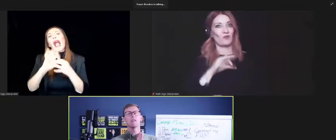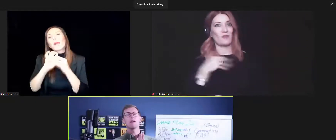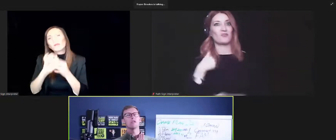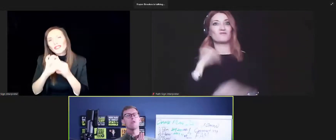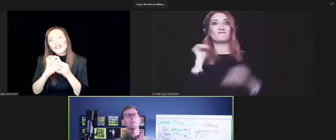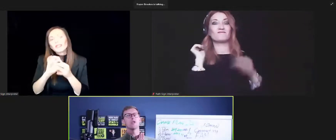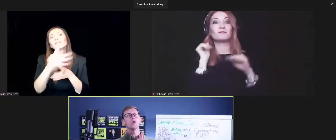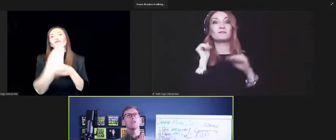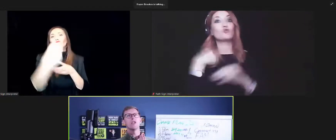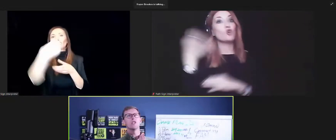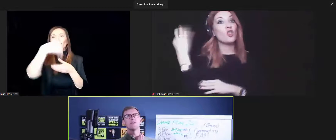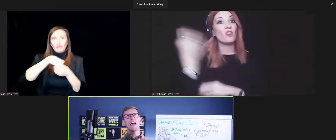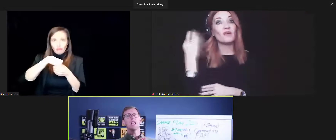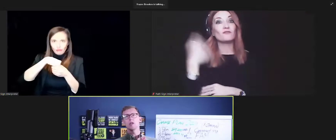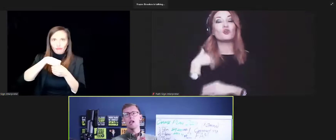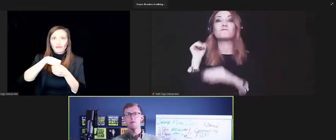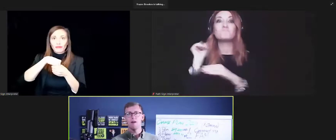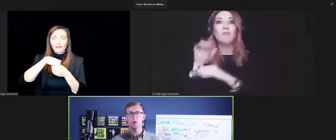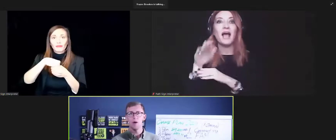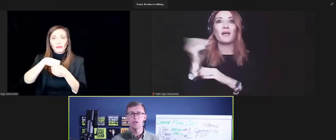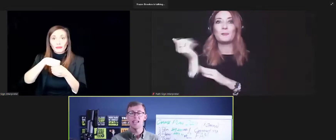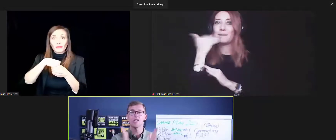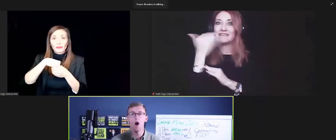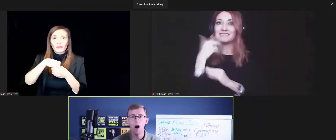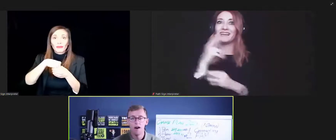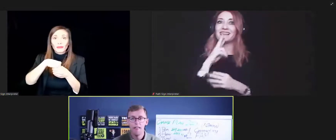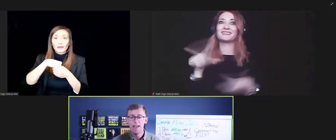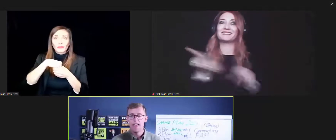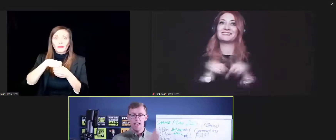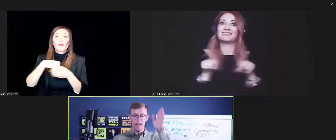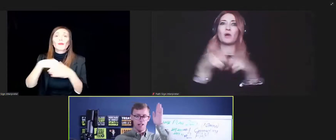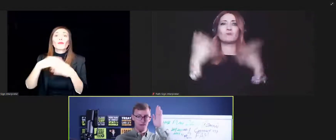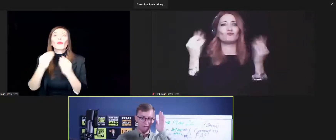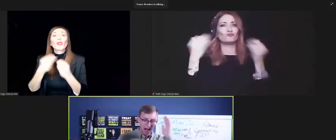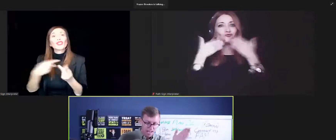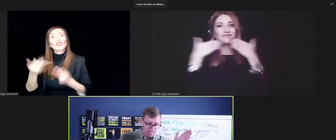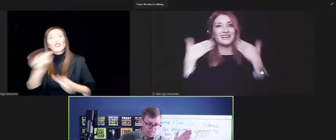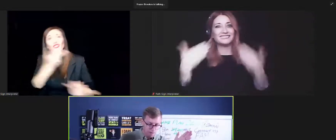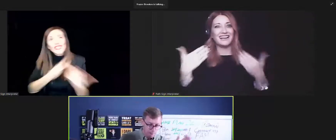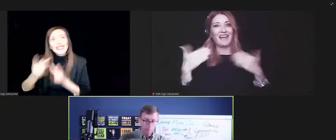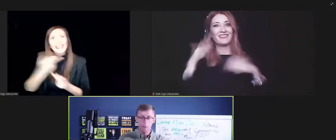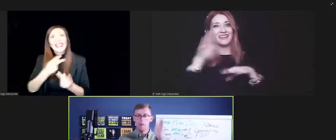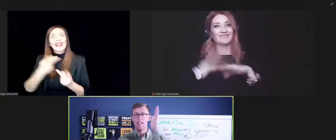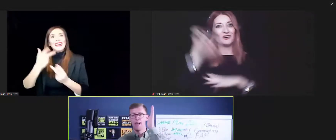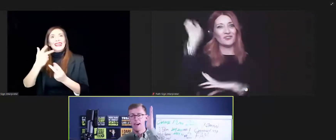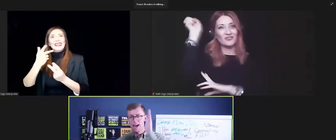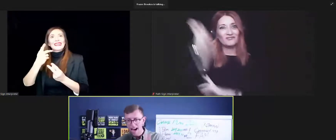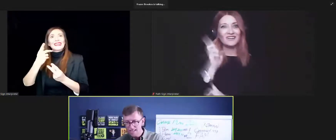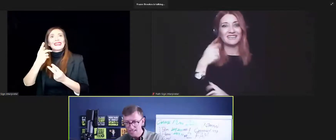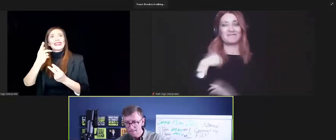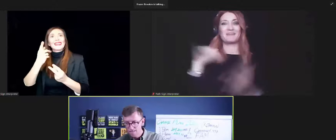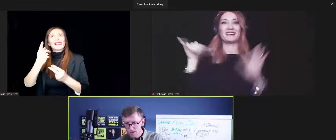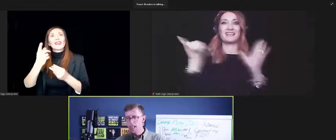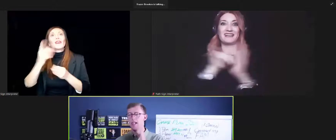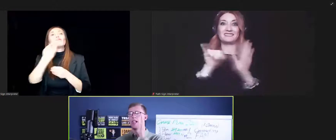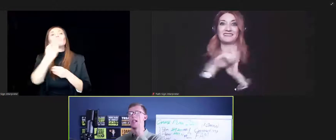pray to Mr. and Mrs. Universe that they're going to accept your friend request. It's not. Find,